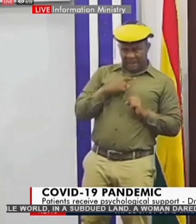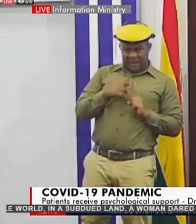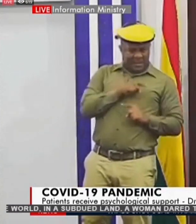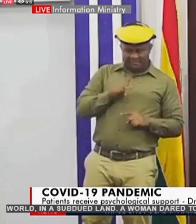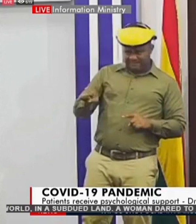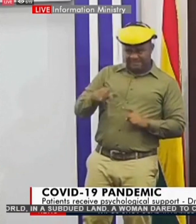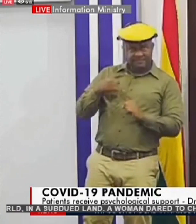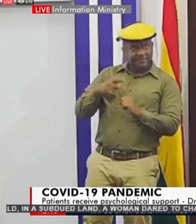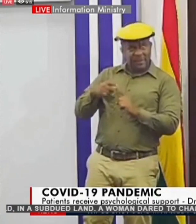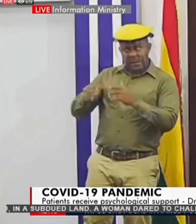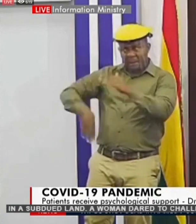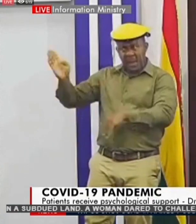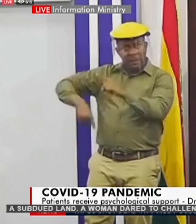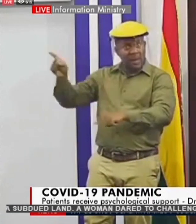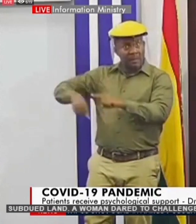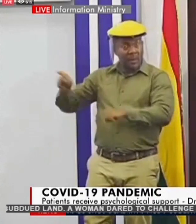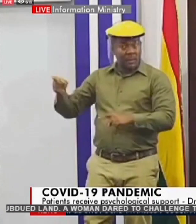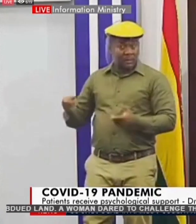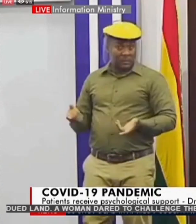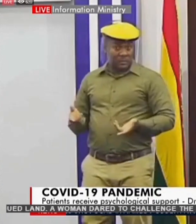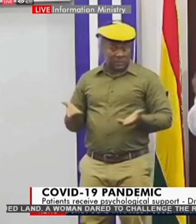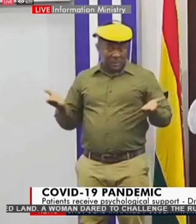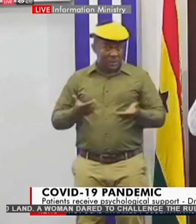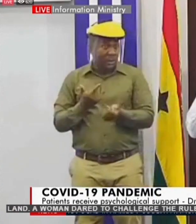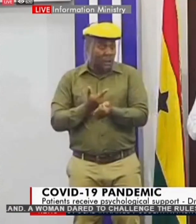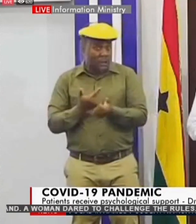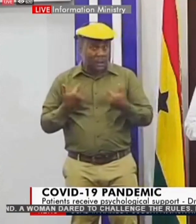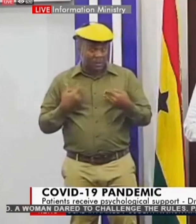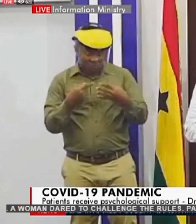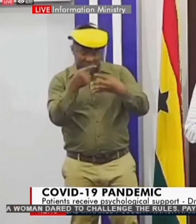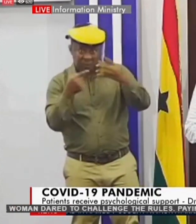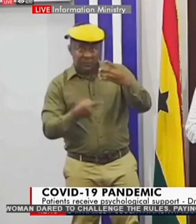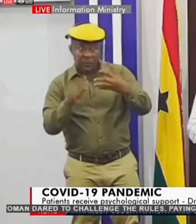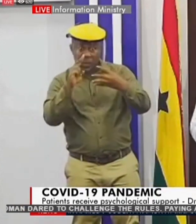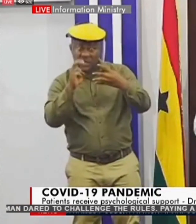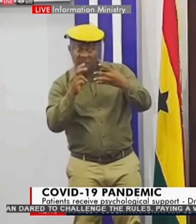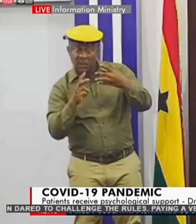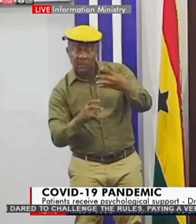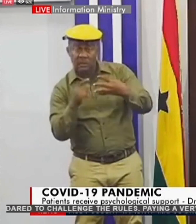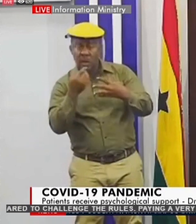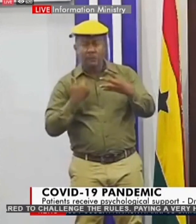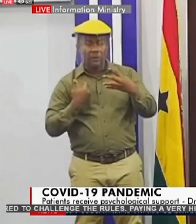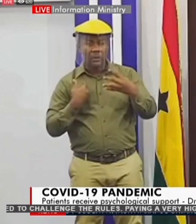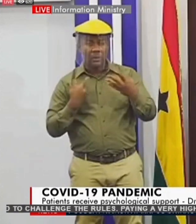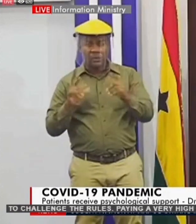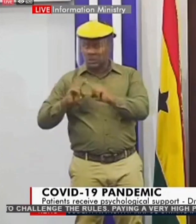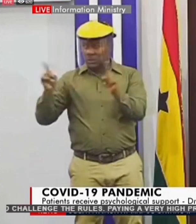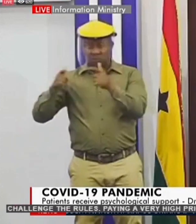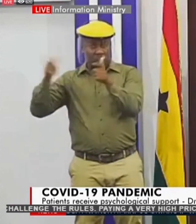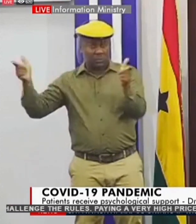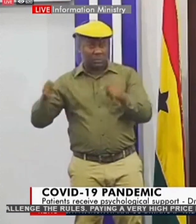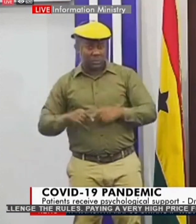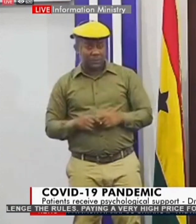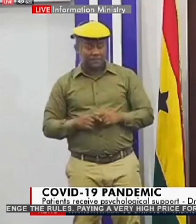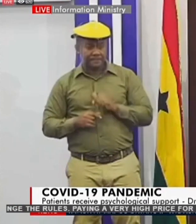move. And in the specific case of Ghana, we have observed about 4 issues that are somehow different from the general